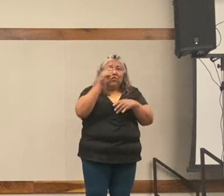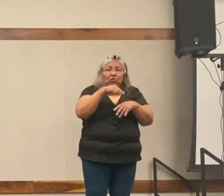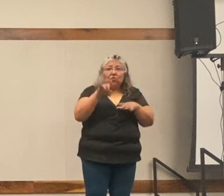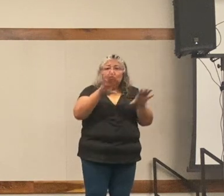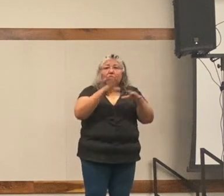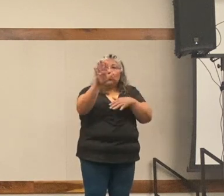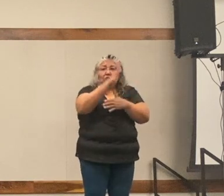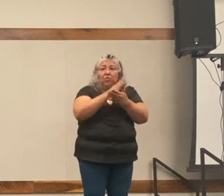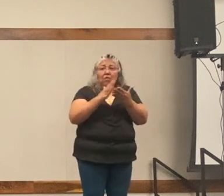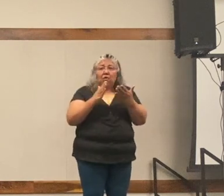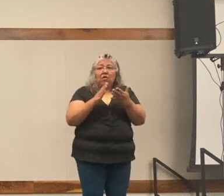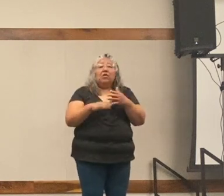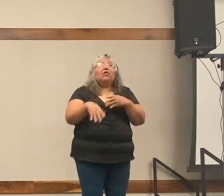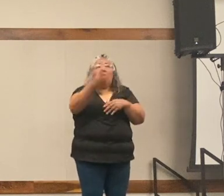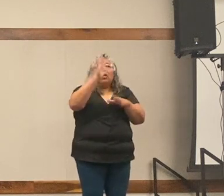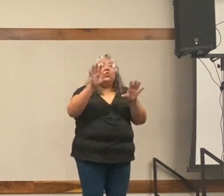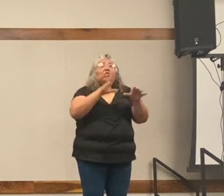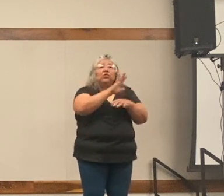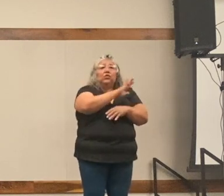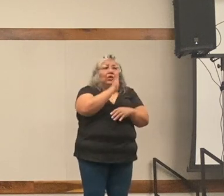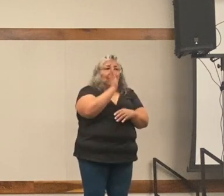your part, God's going to do his part.